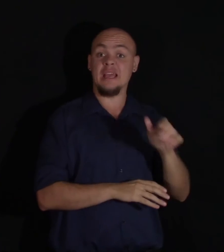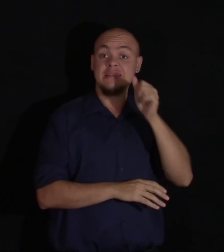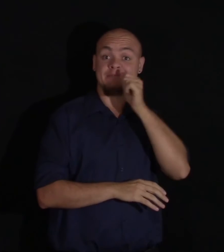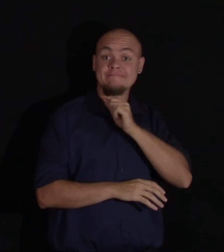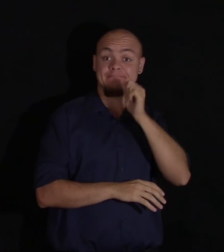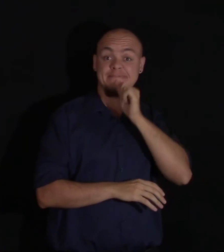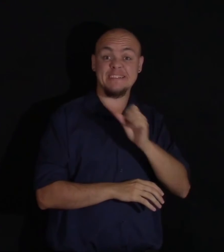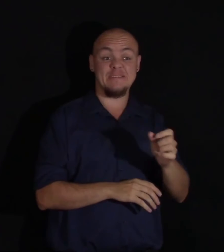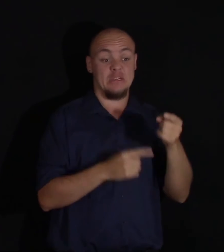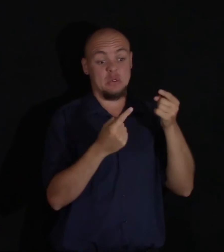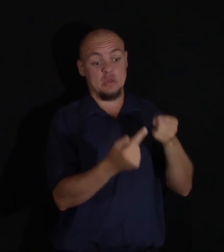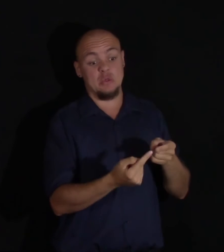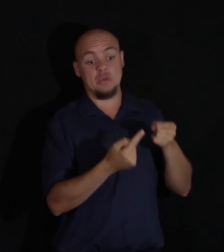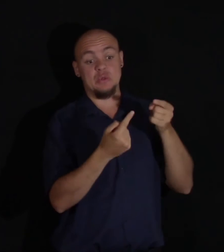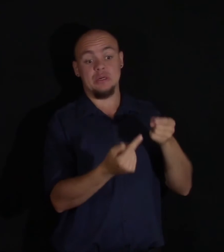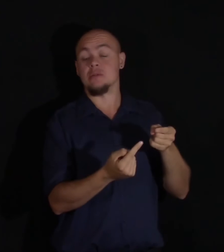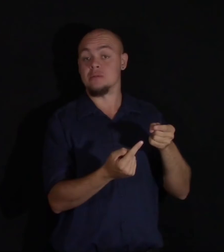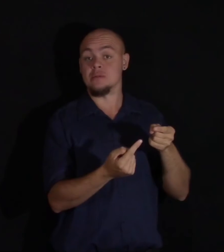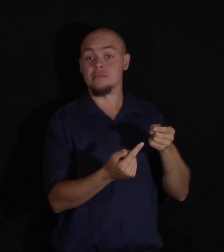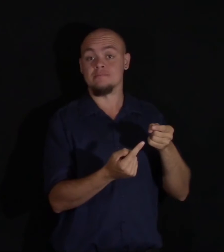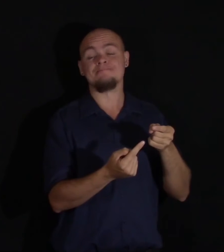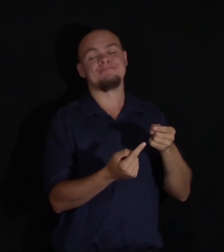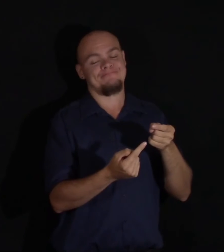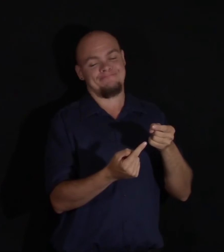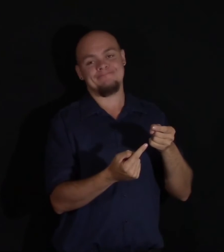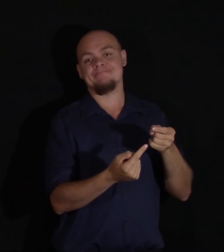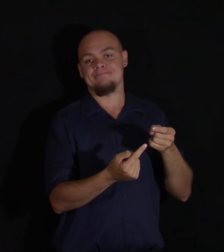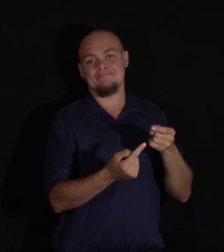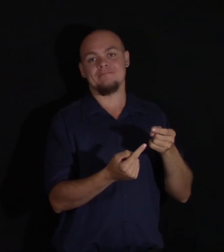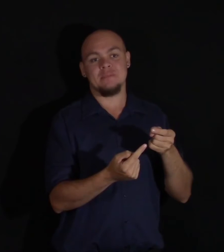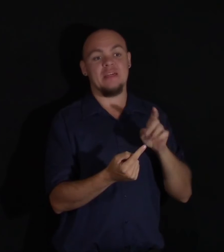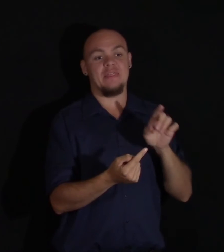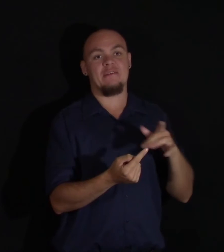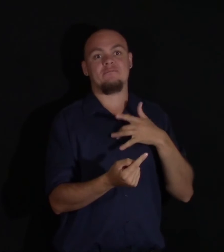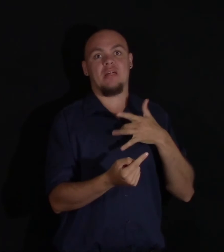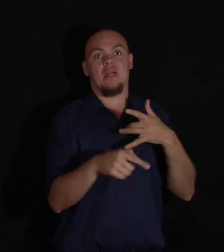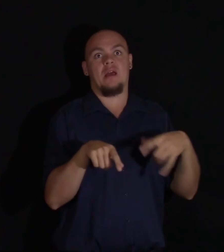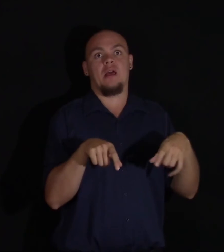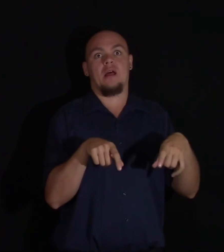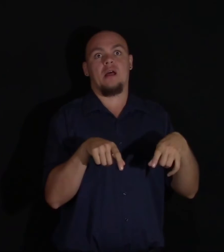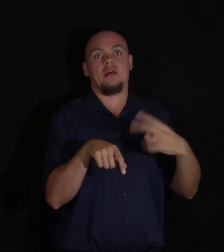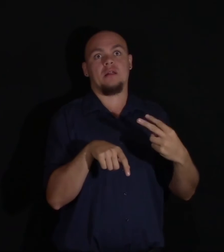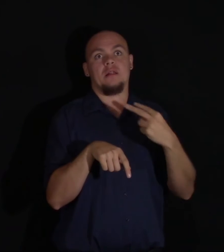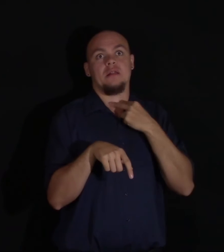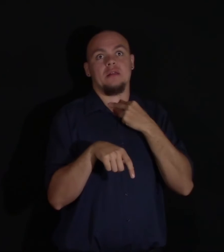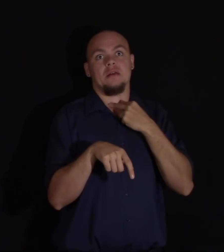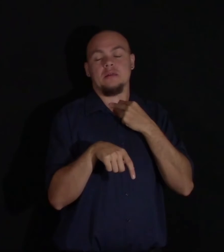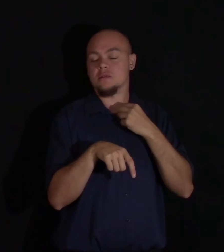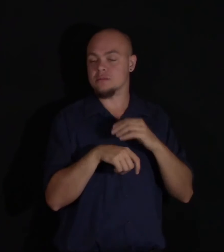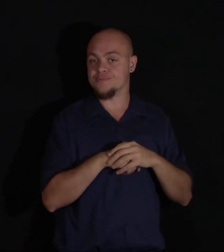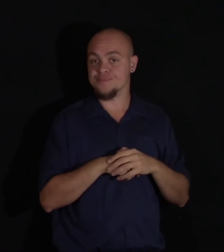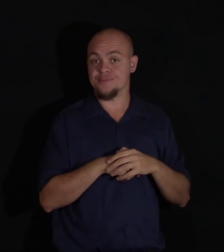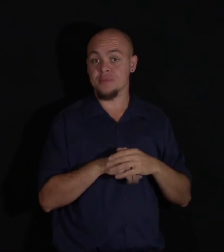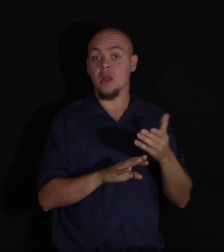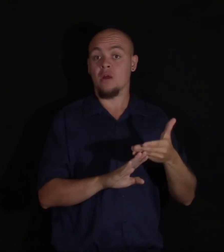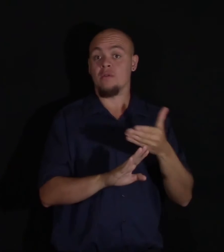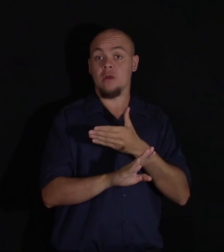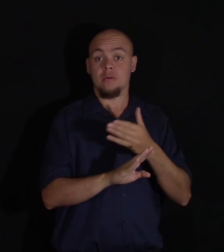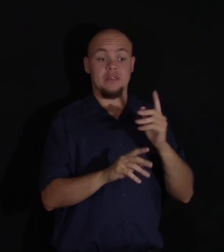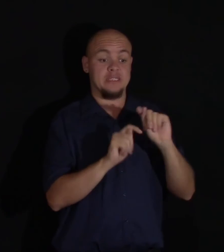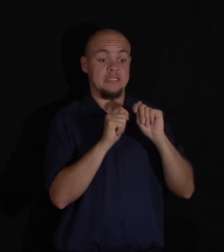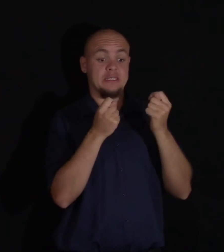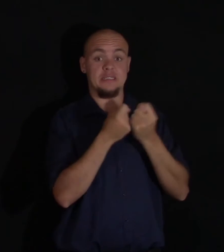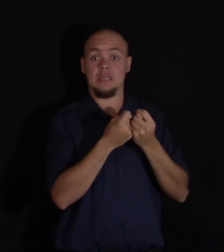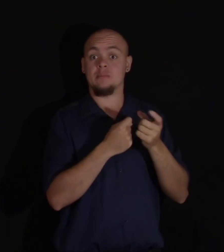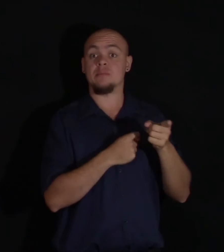imposter syndrome that it was absolutely crippling. Not too long ago, I had a former team member reach out to